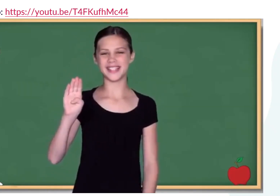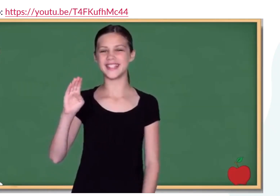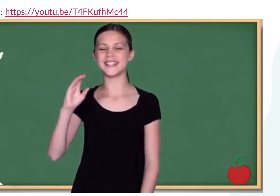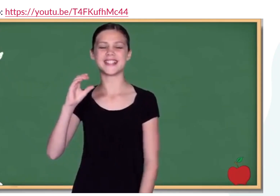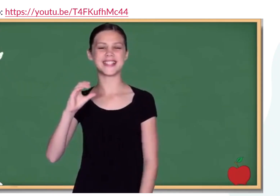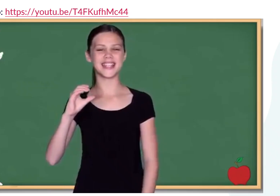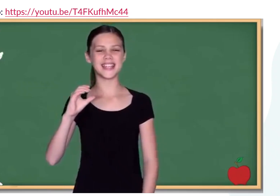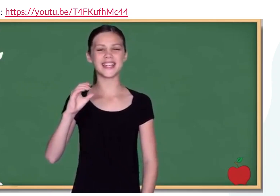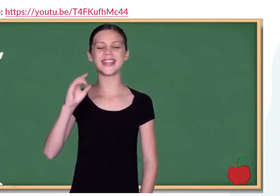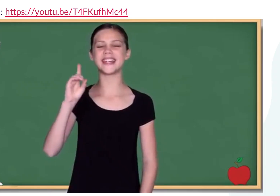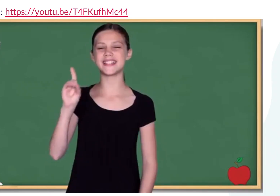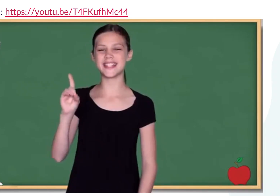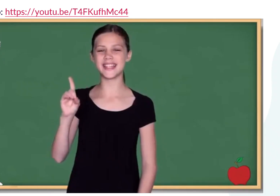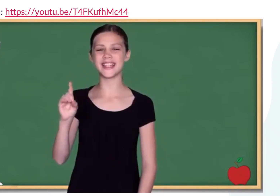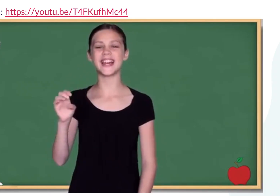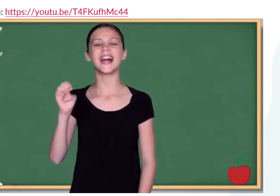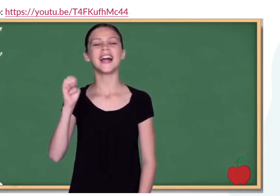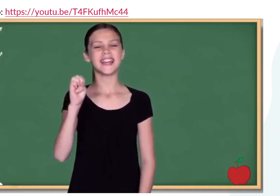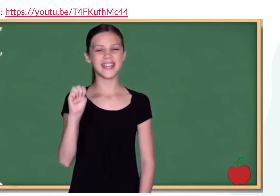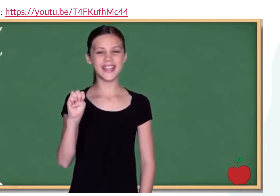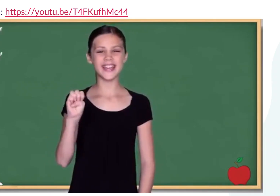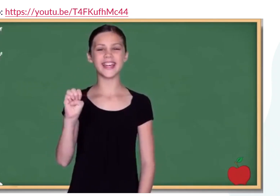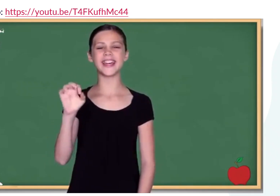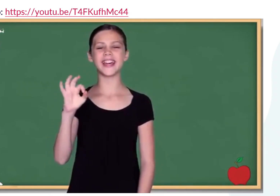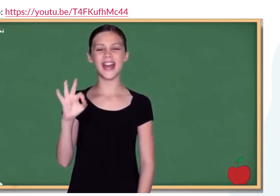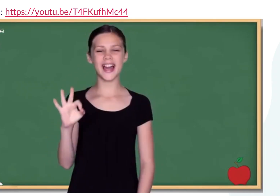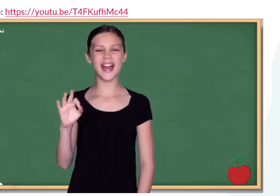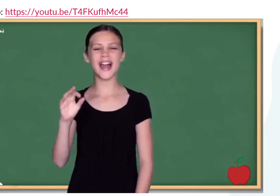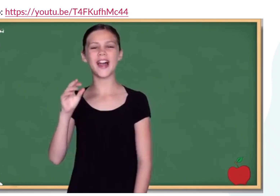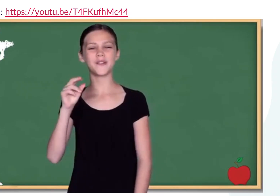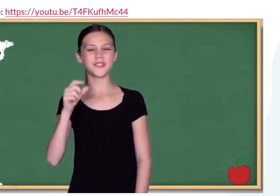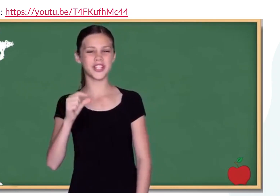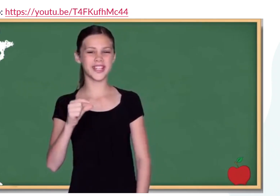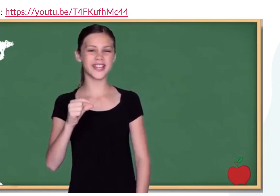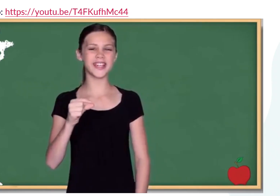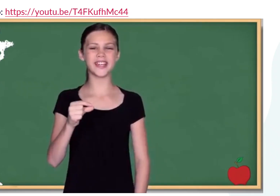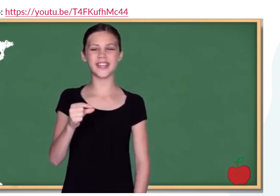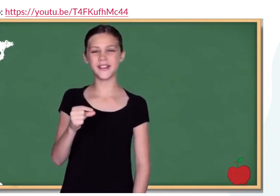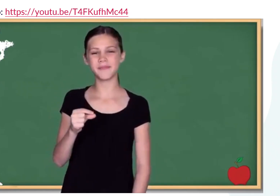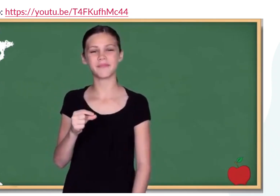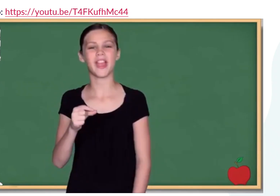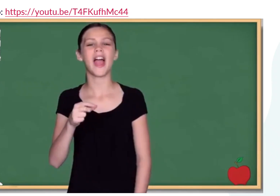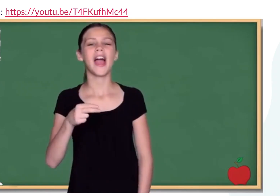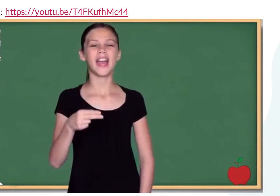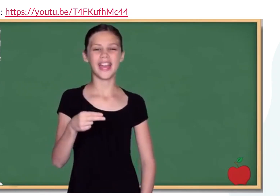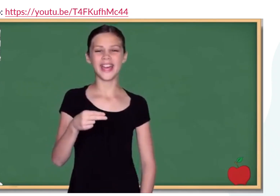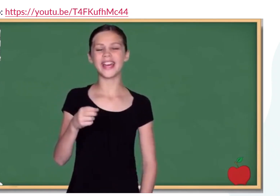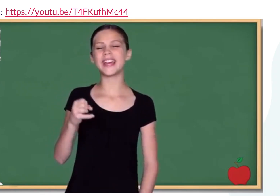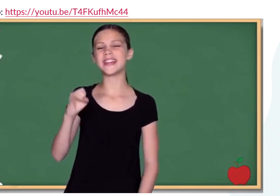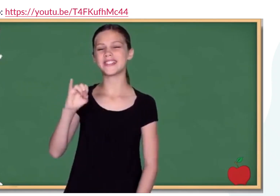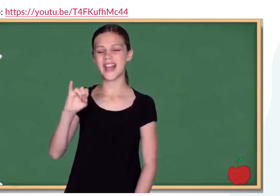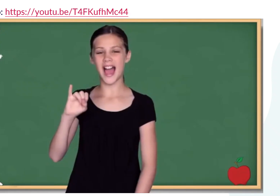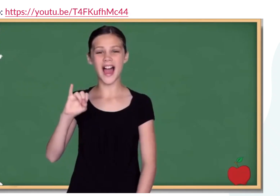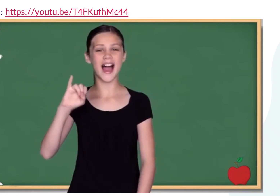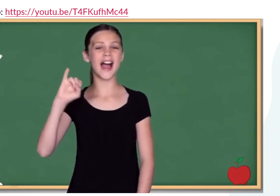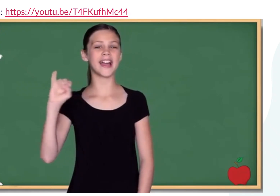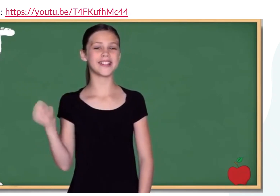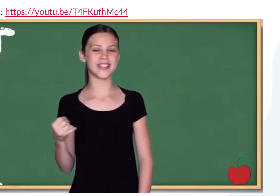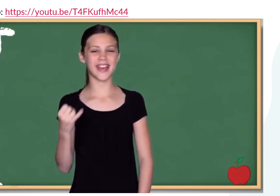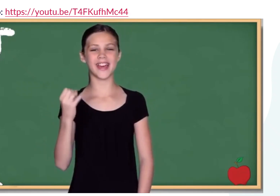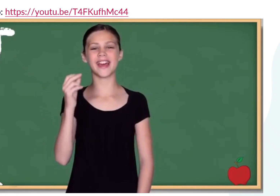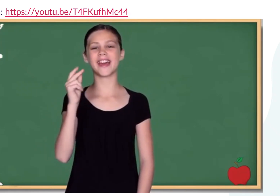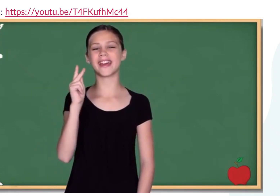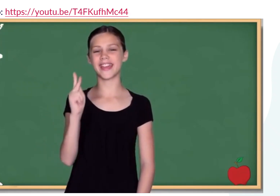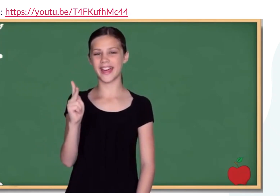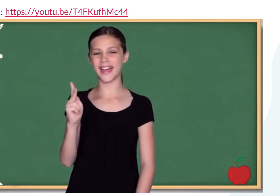A, B, C, D, E, F, G, H,